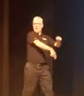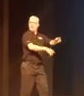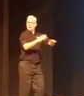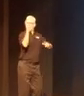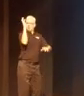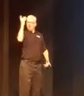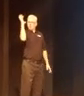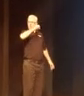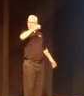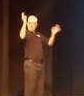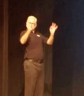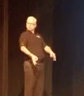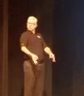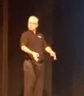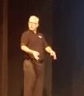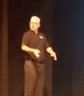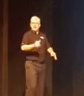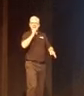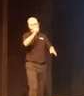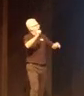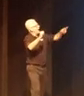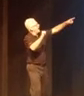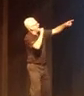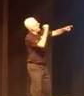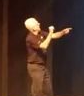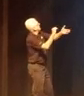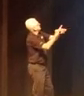Well, you're missing that. That's it. You just make that assumption.